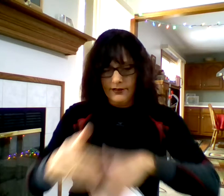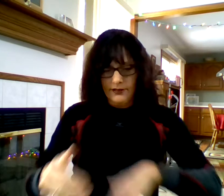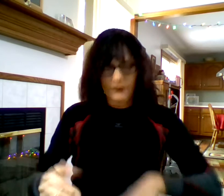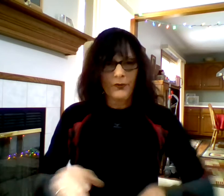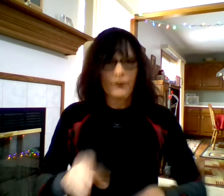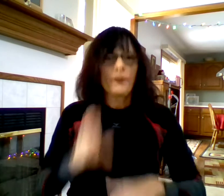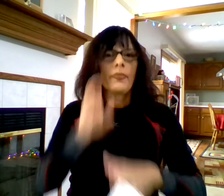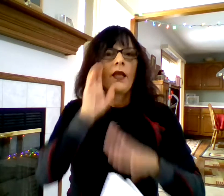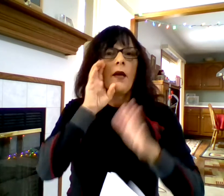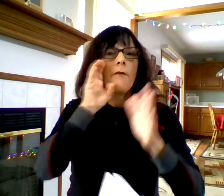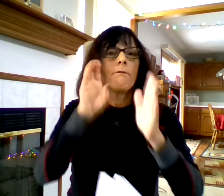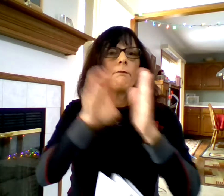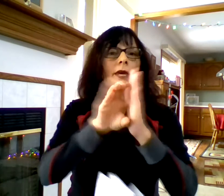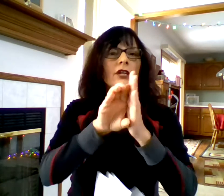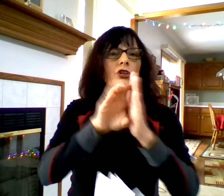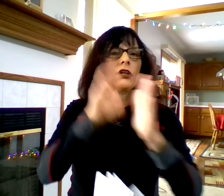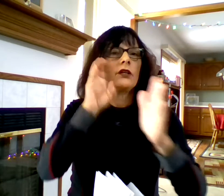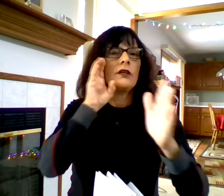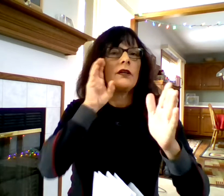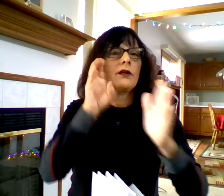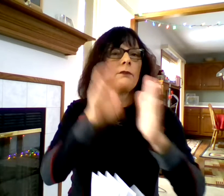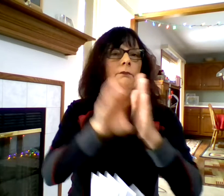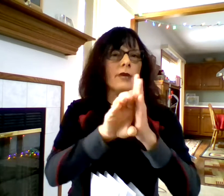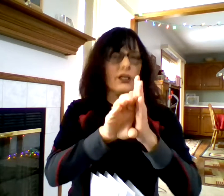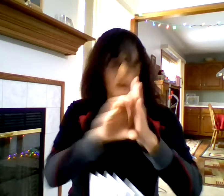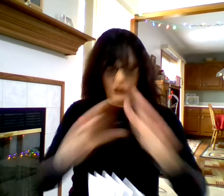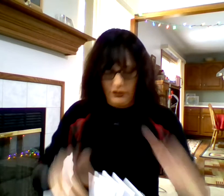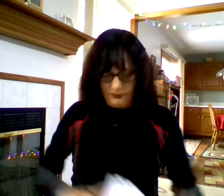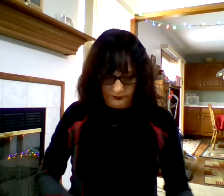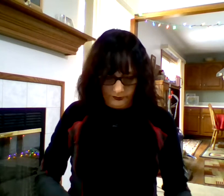Next. Picture. Picture.